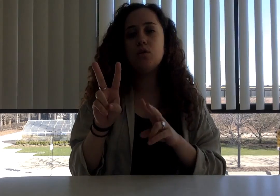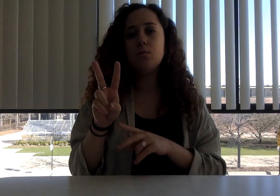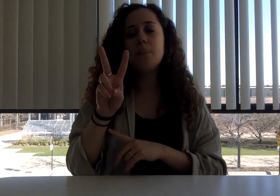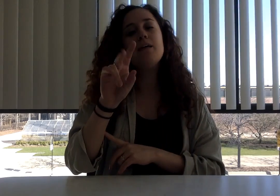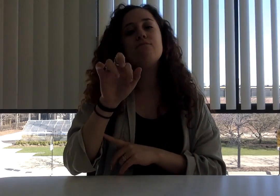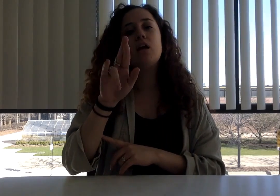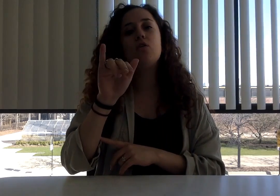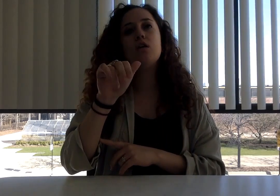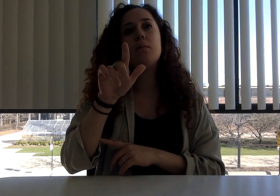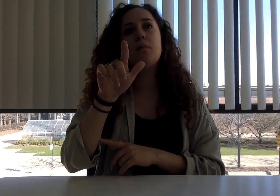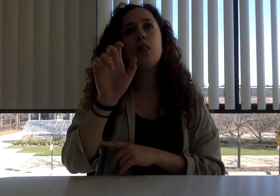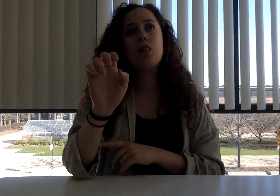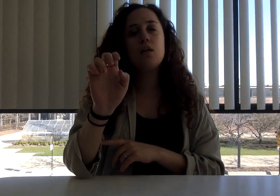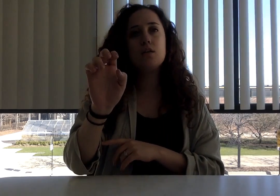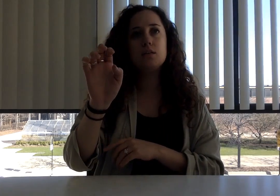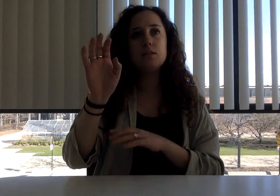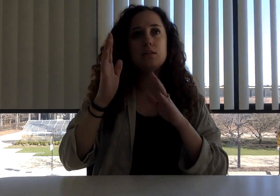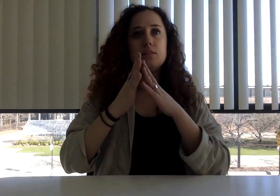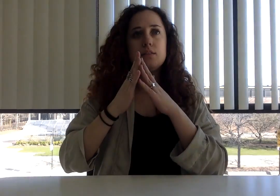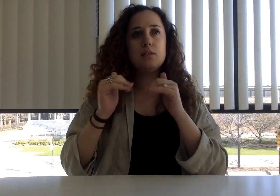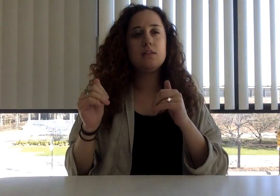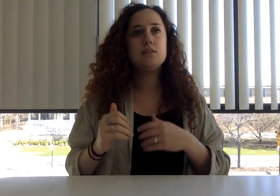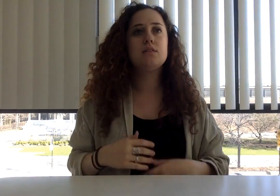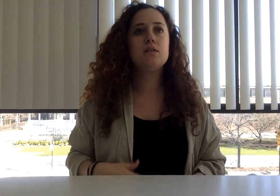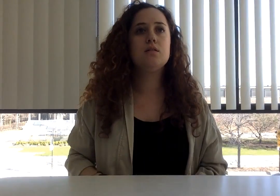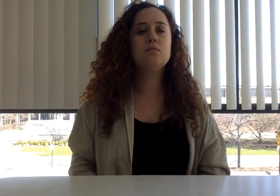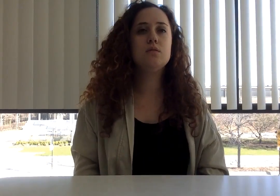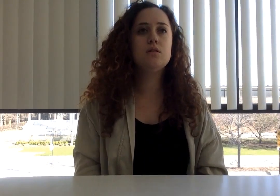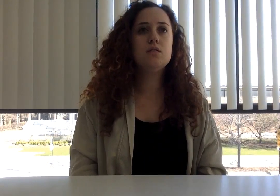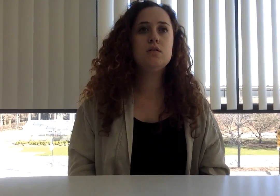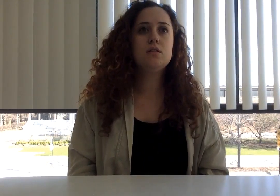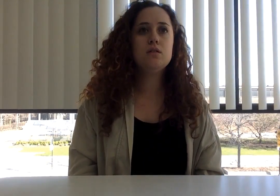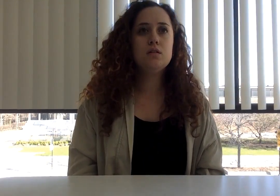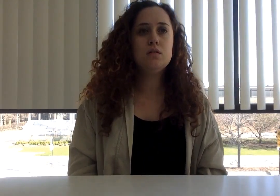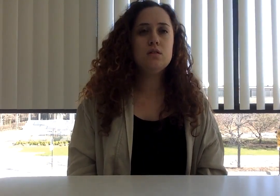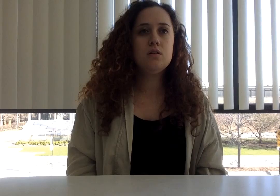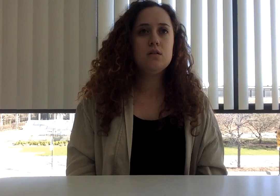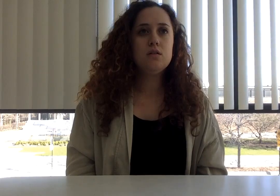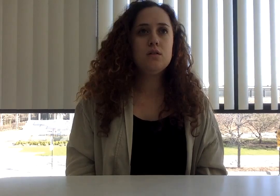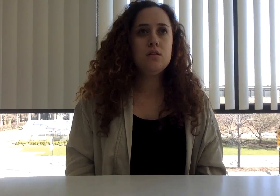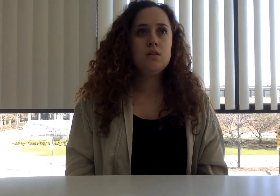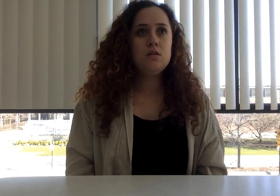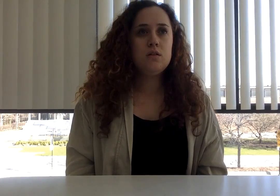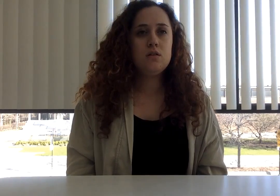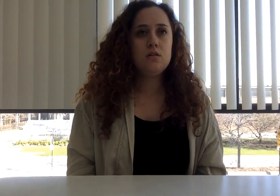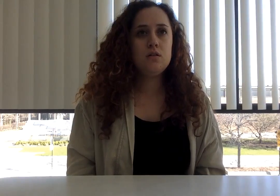for x, 4 over 7 for y, and negative 31 over 14 for z.